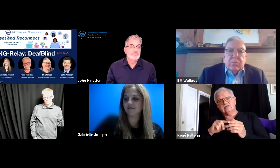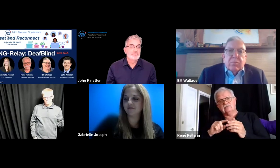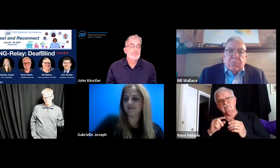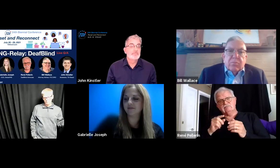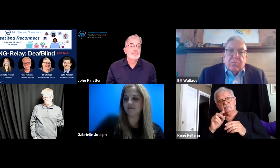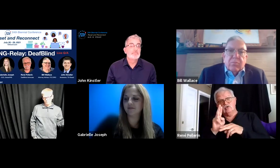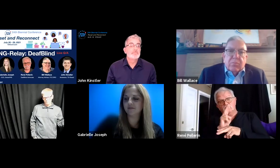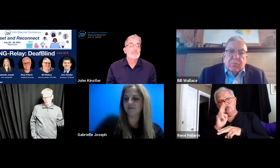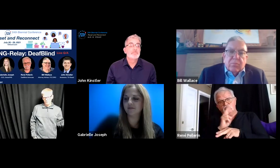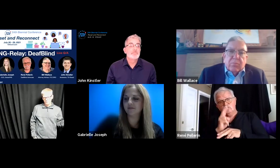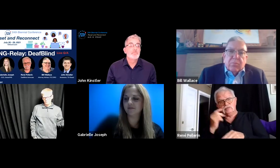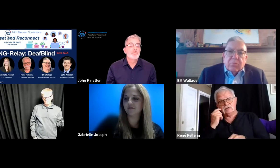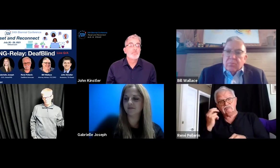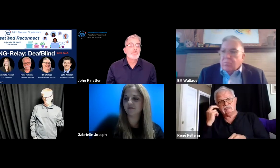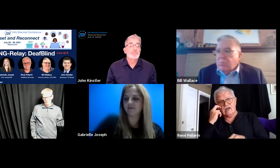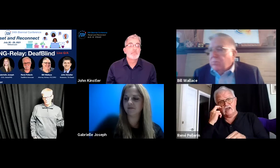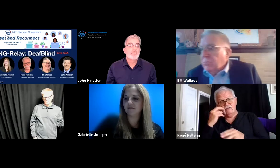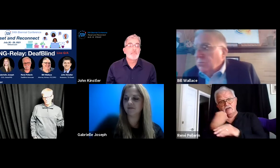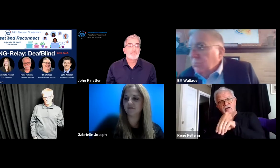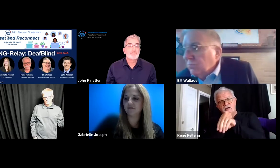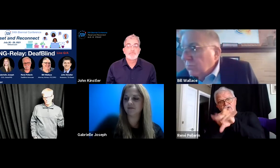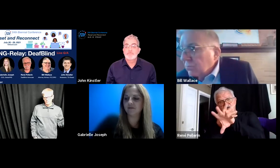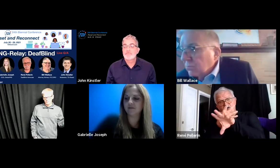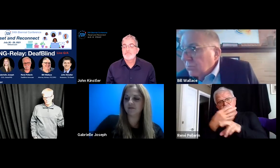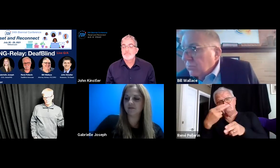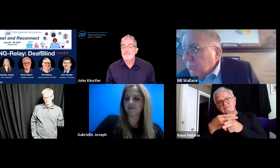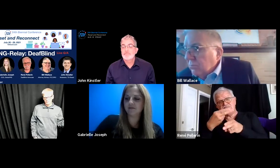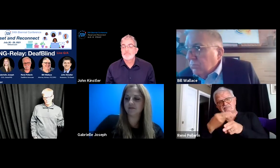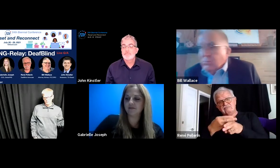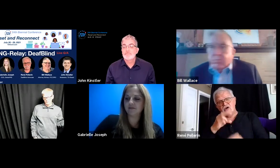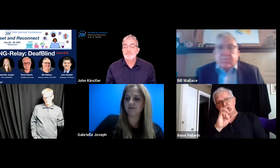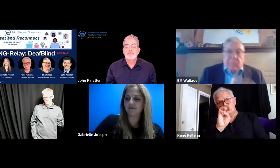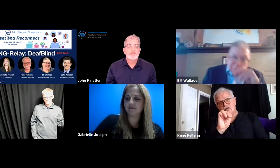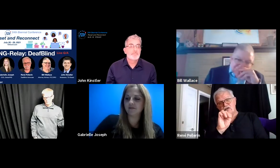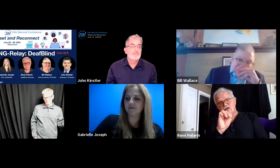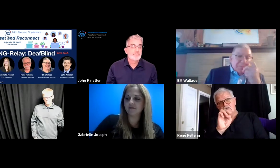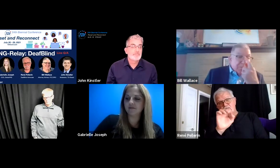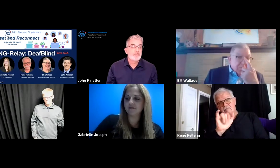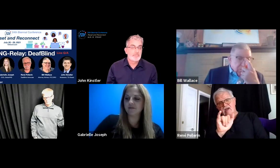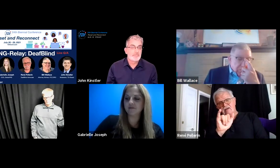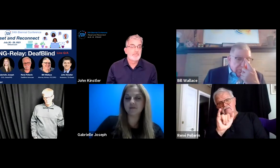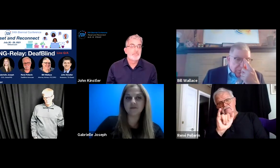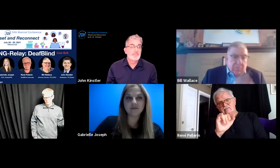I'm really impressed because when we first started using a deaf-blind